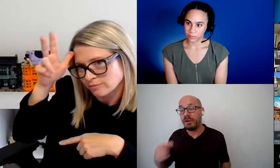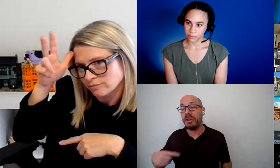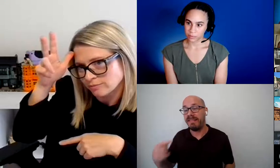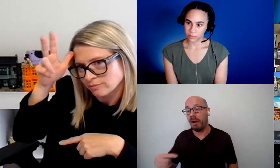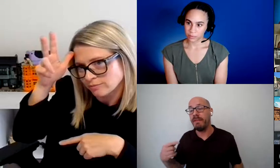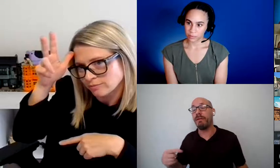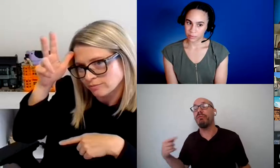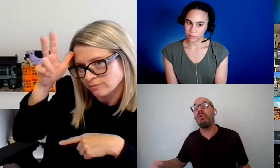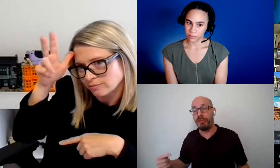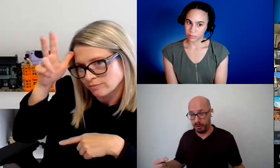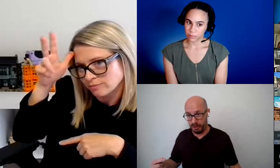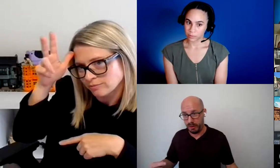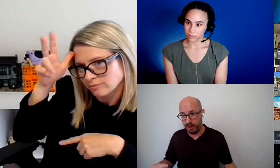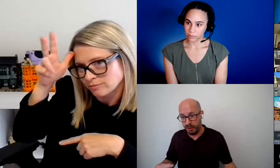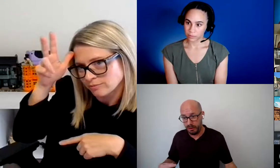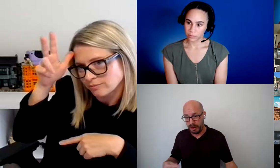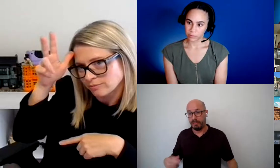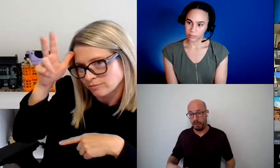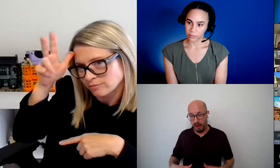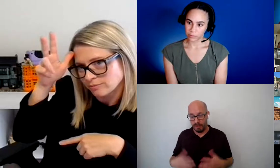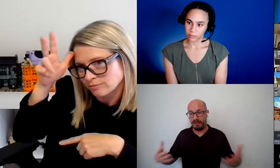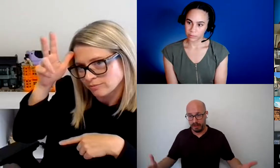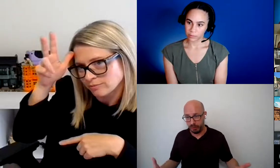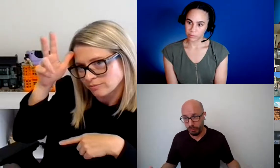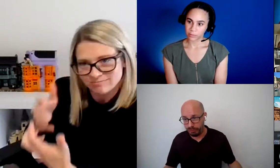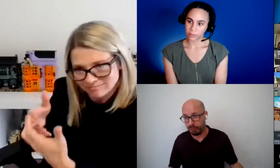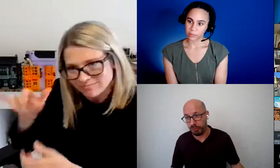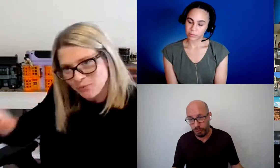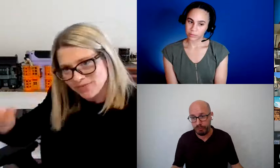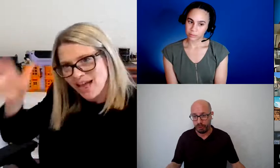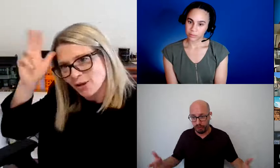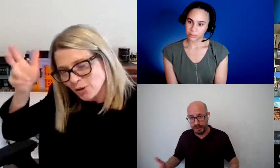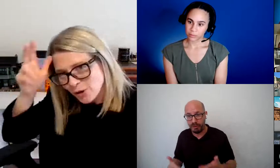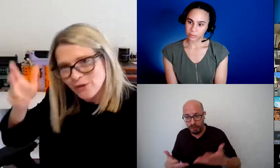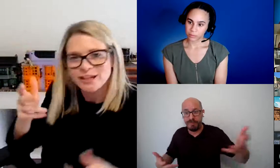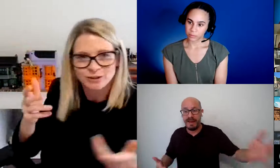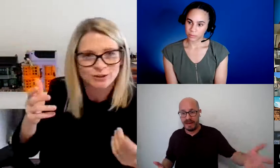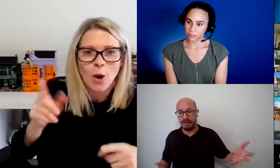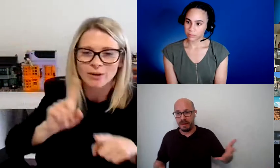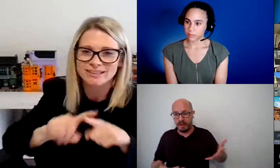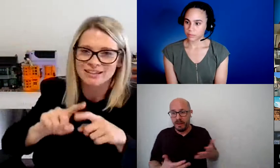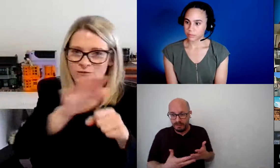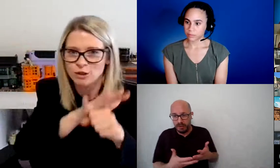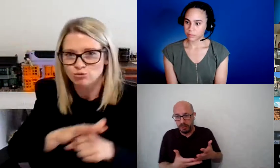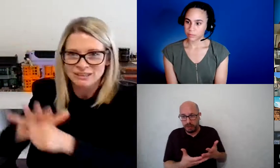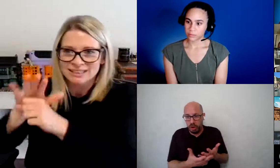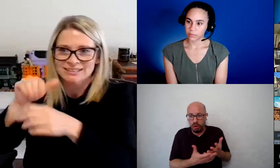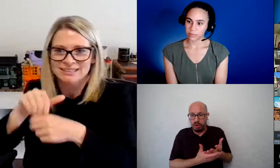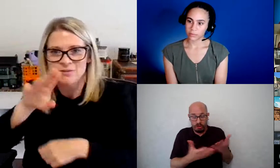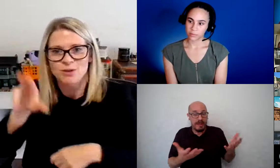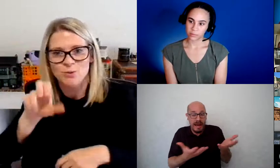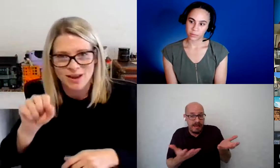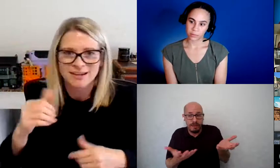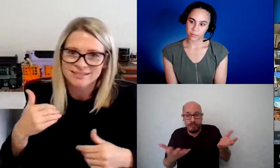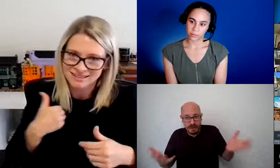That's actually the sign for rooster. And so obviously a rooster crows early, so it fit into the culture. So yeah, in the